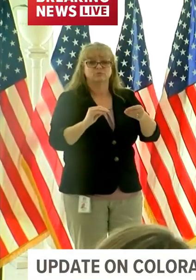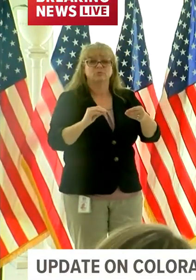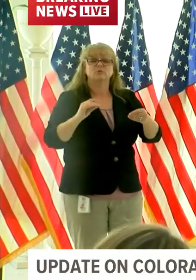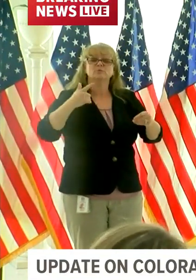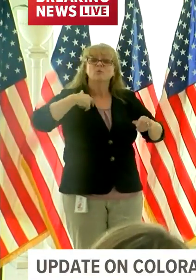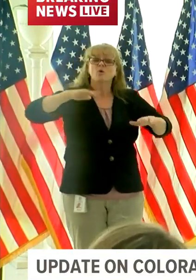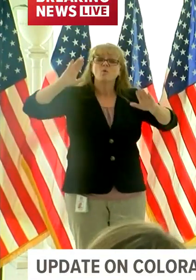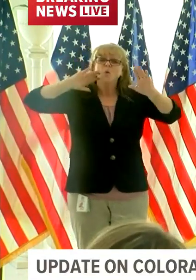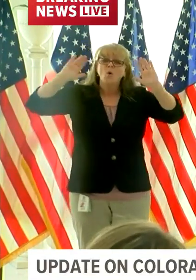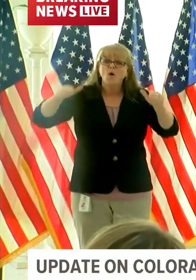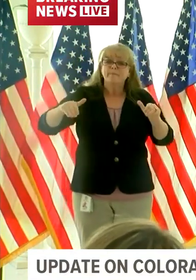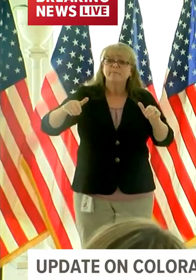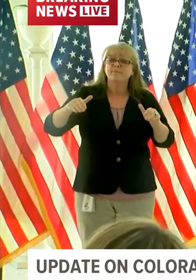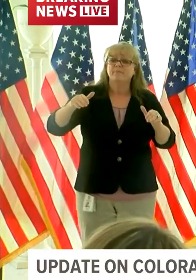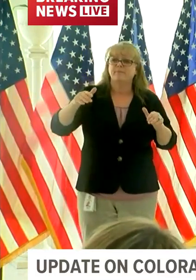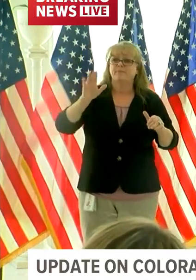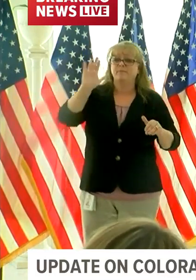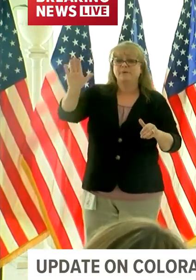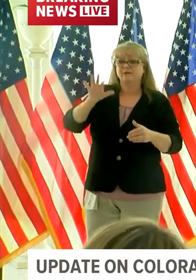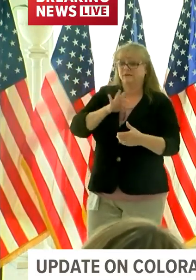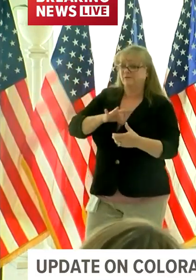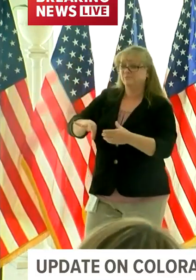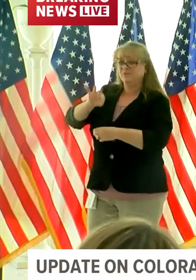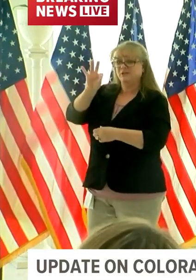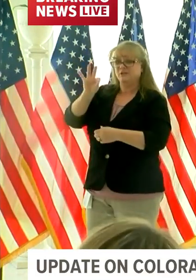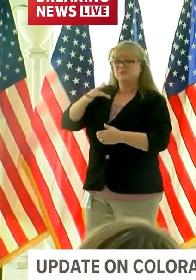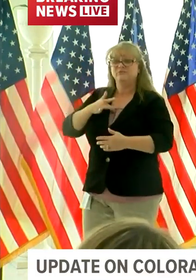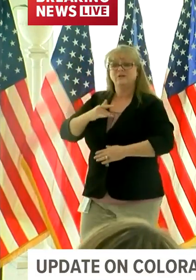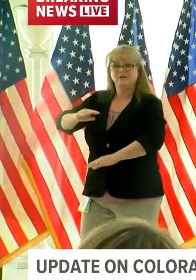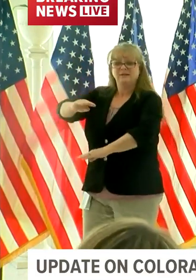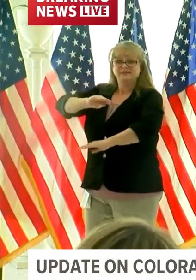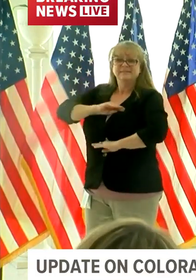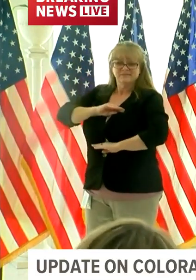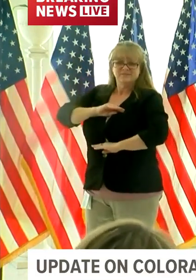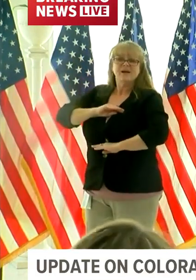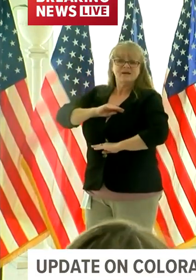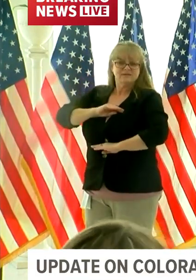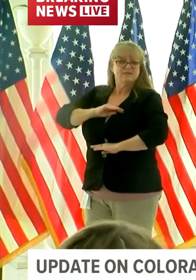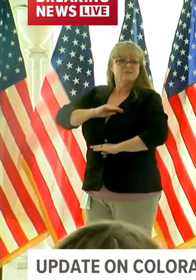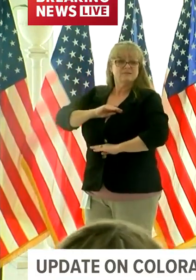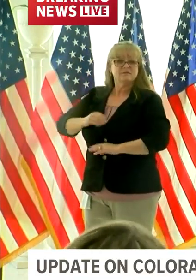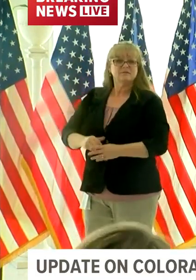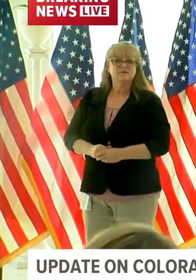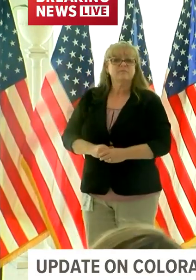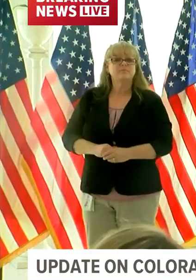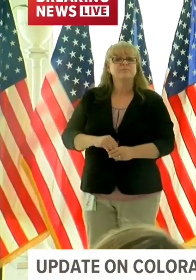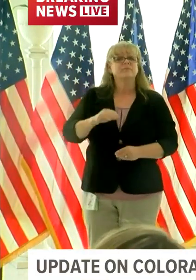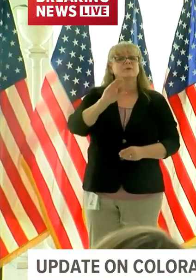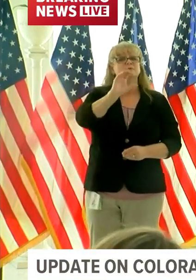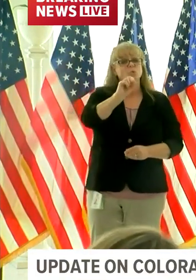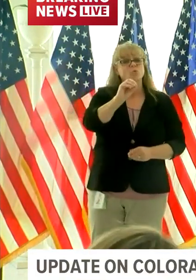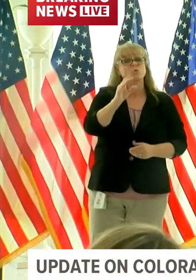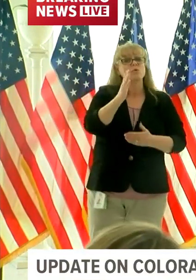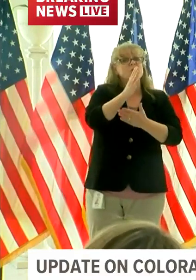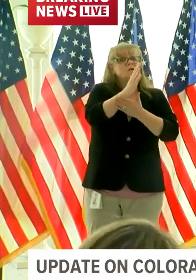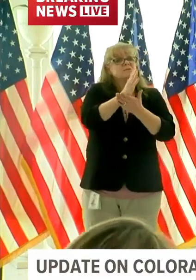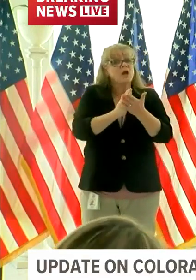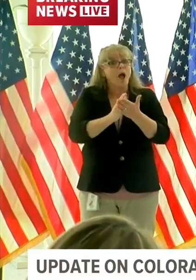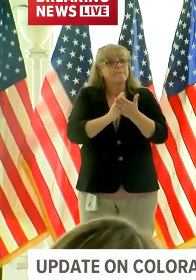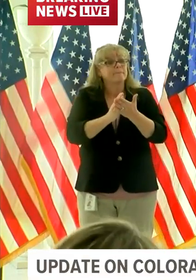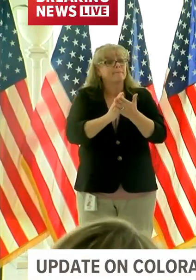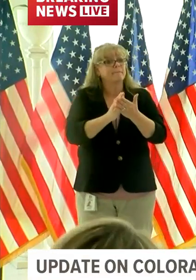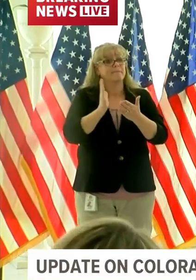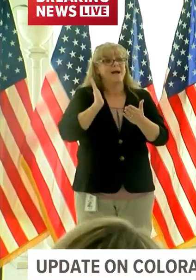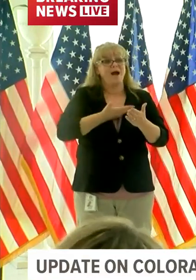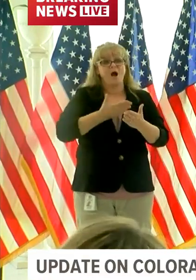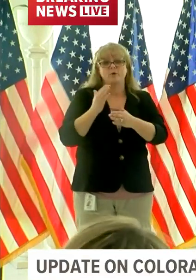of us. And even if some traditions around the exercise of our faith need to be adjusted in new ways to address the